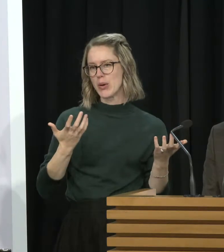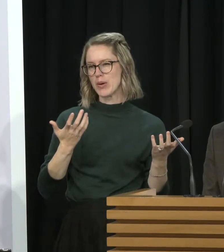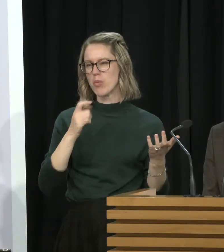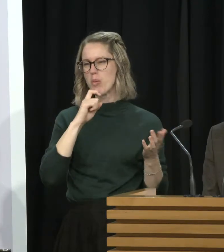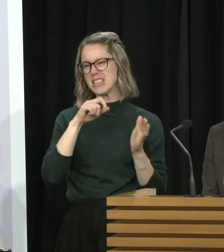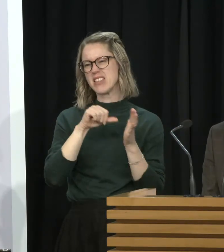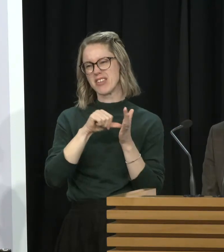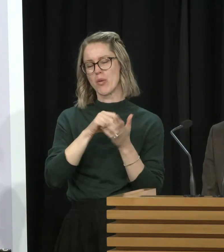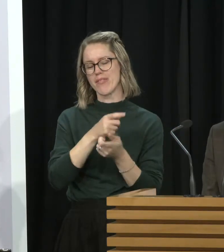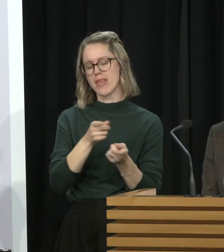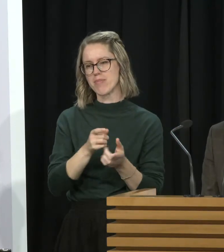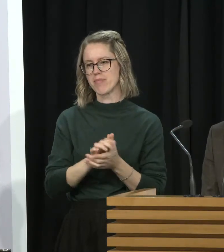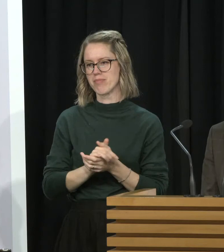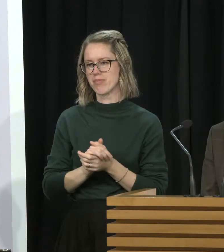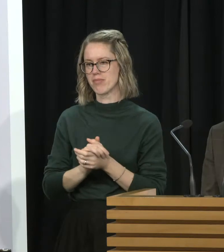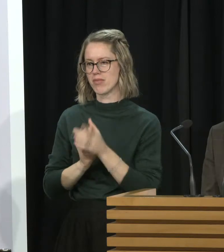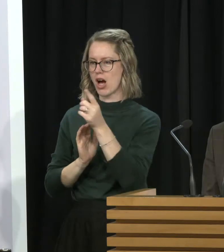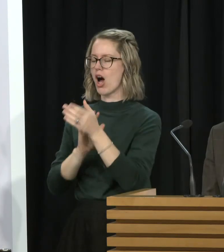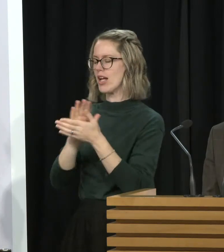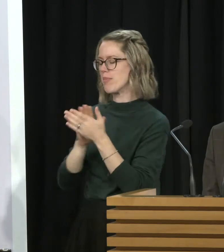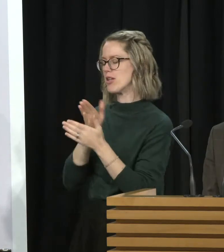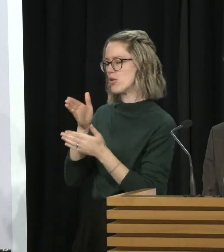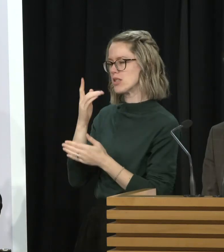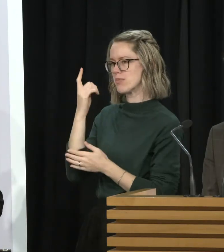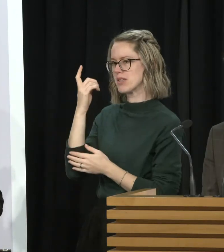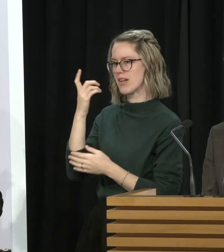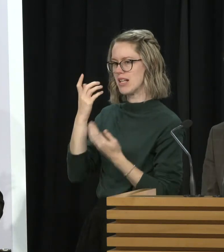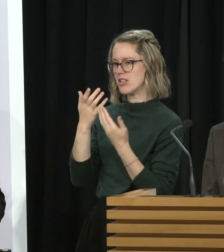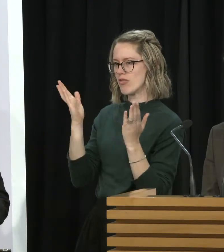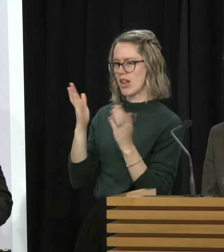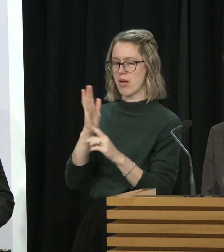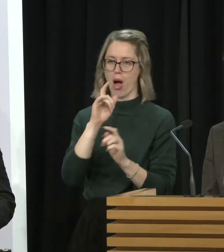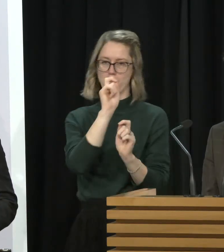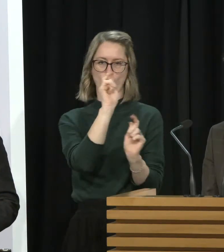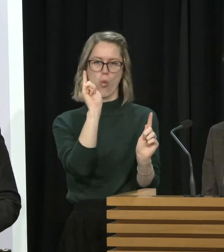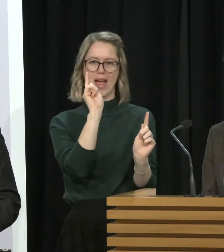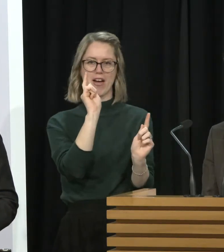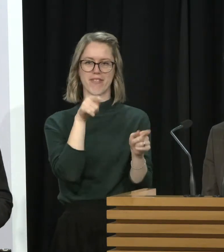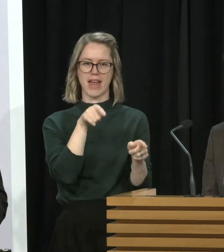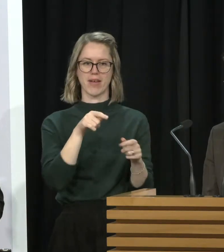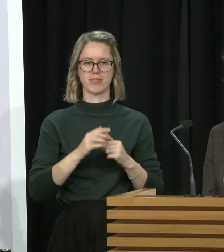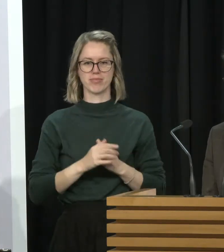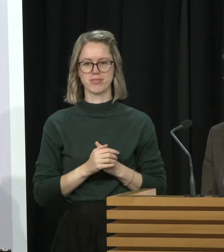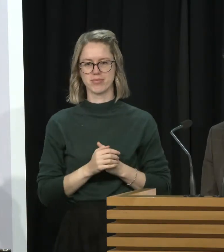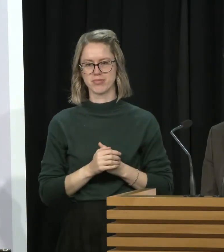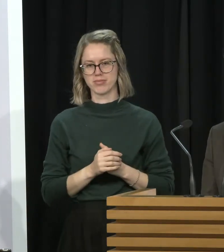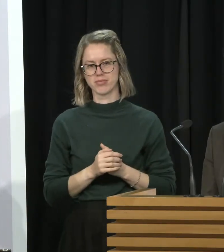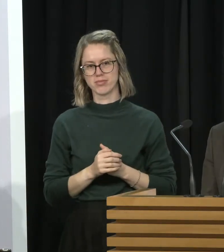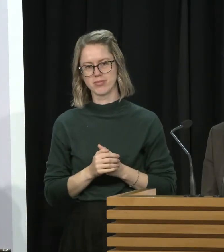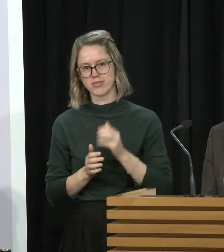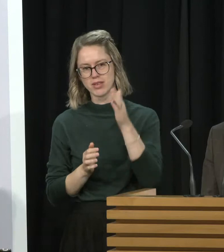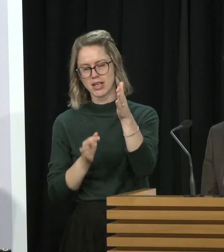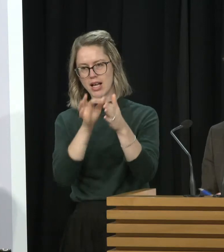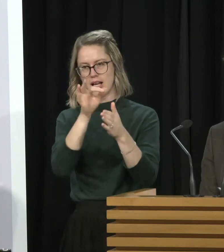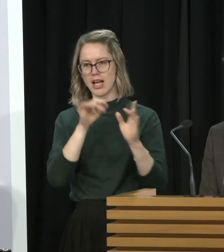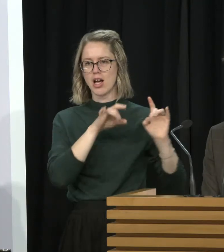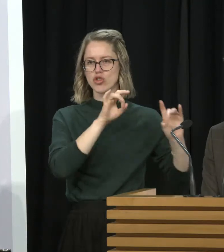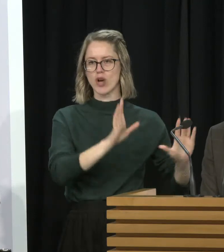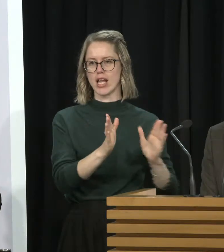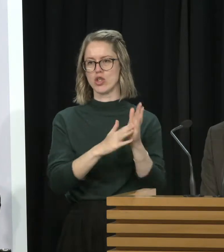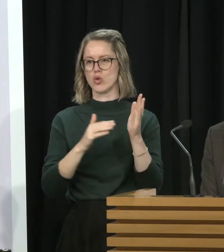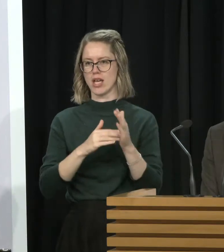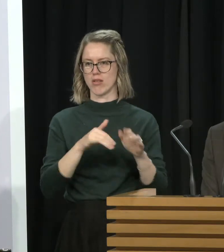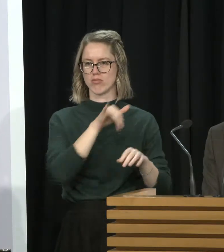will be difficult for them. I didn't mean you specifically, Yeah. I just meant in general. I'm not aware if they've applied. Yeah. So you're wording a Yeah. For the Trans-Tasman bubble, the